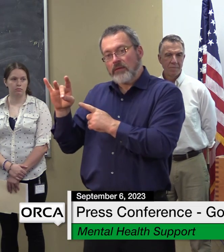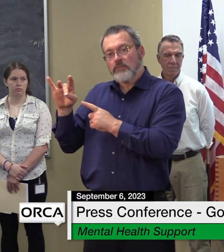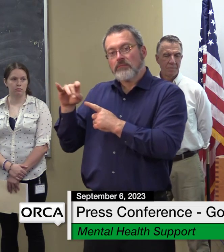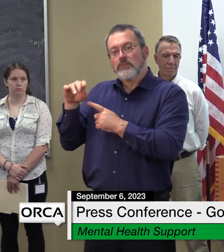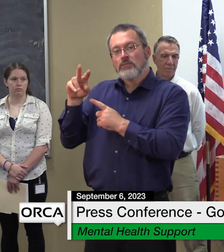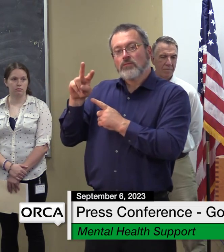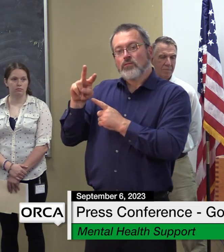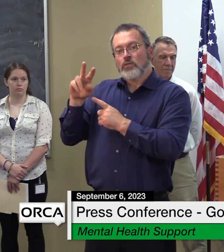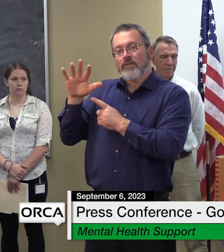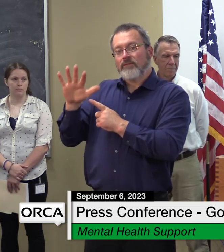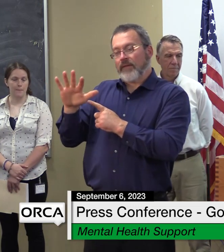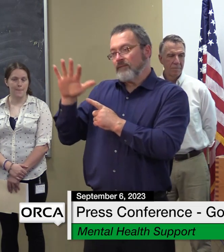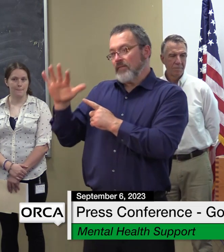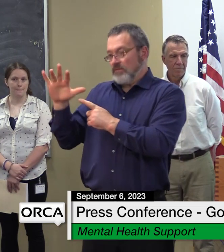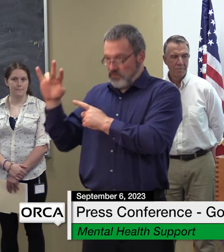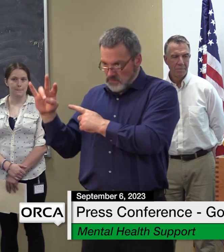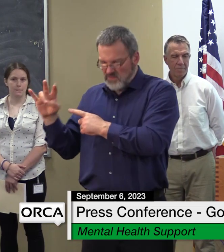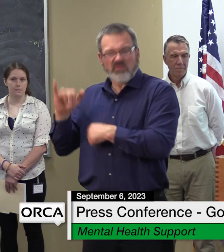833-888-2557.